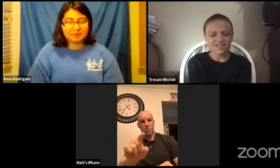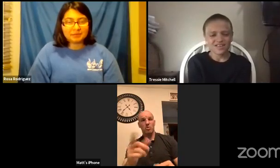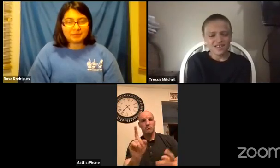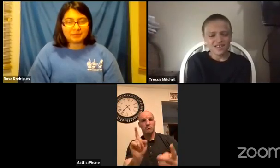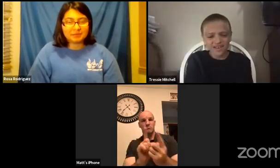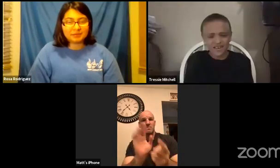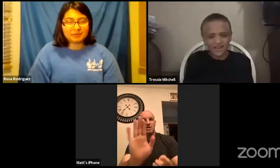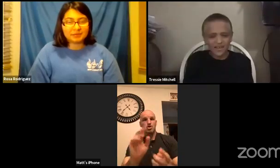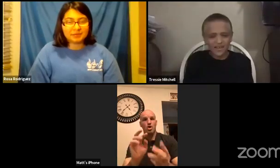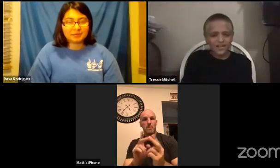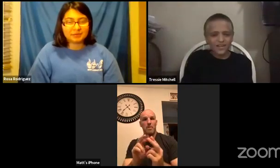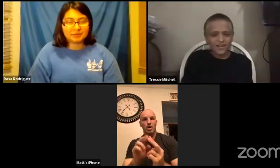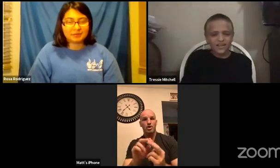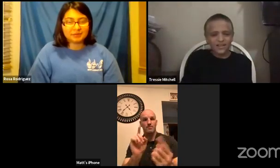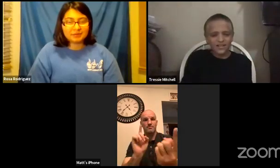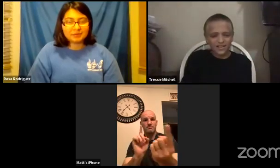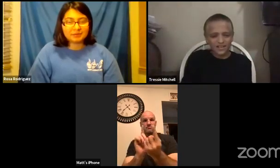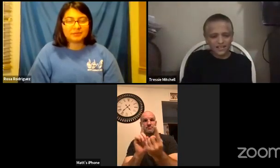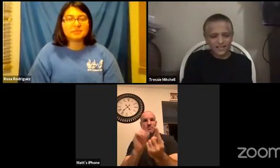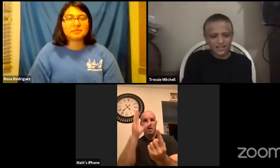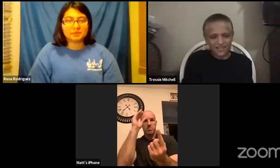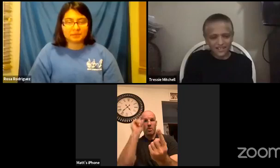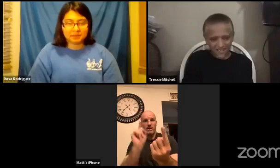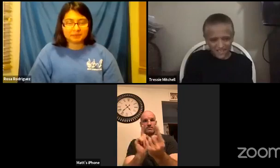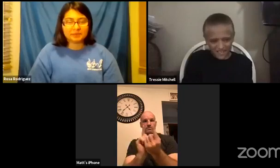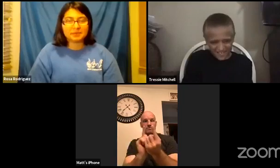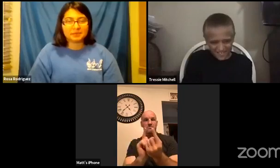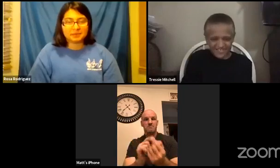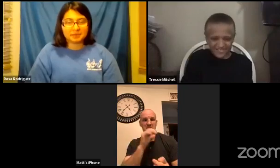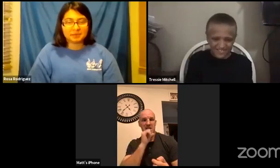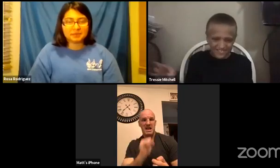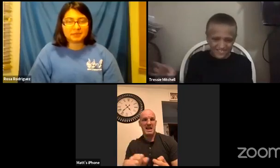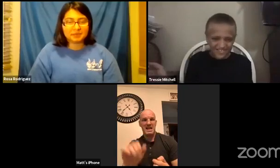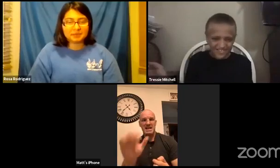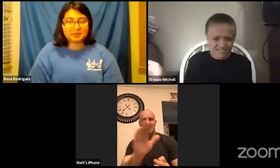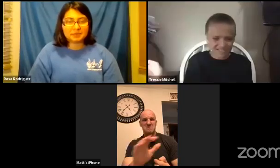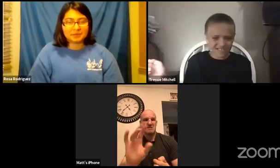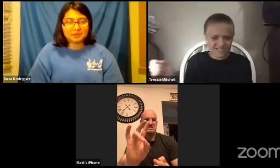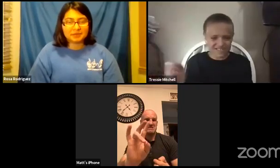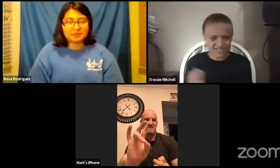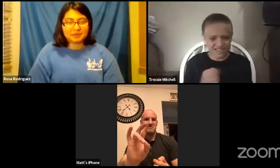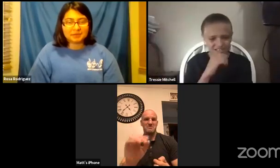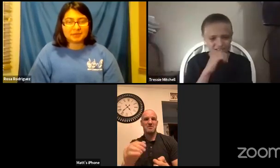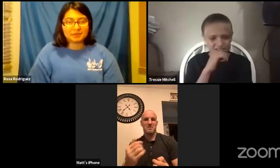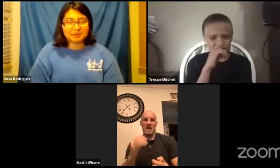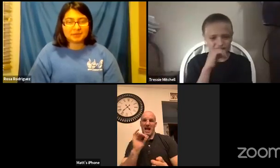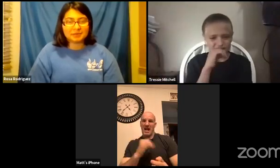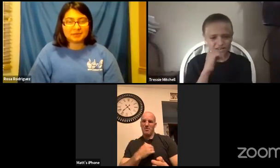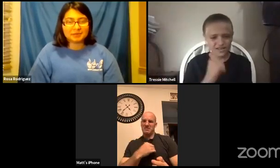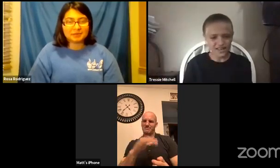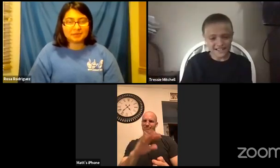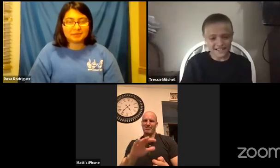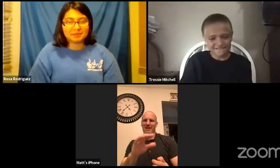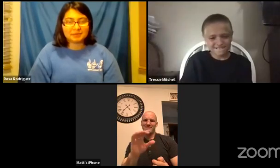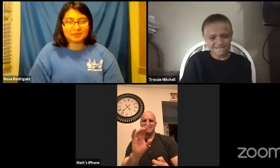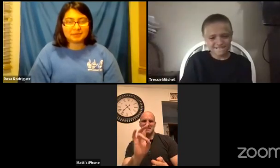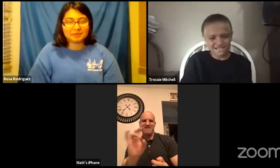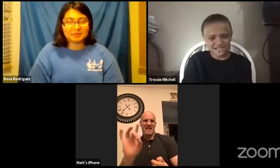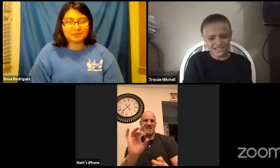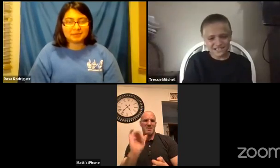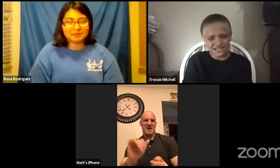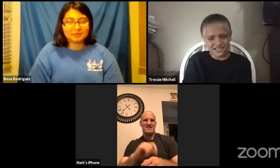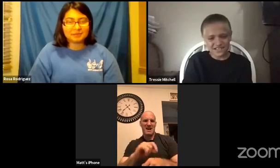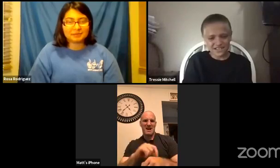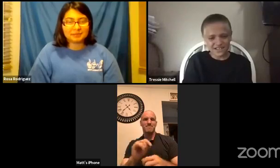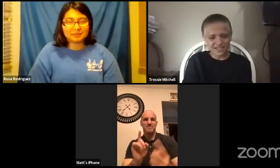reading. I was watching mainly just visually how everyone was performing, and my stepfather put me out there. I